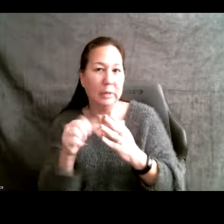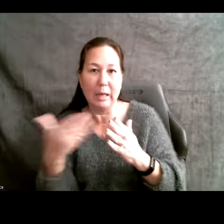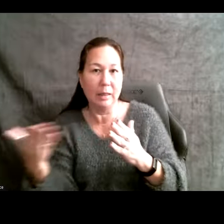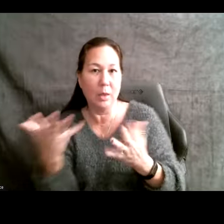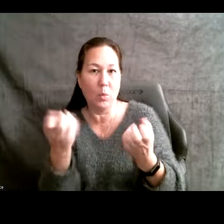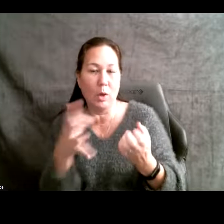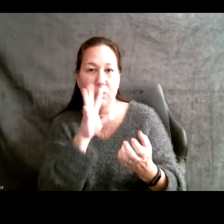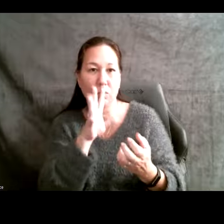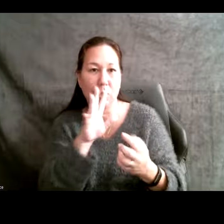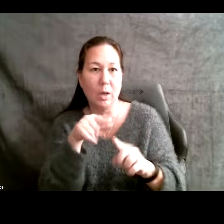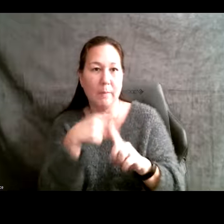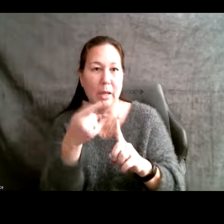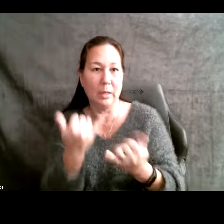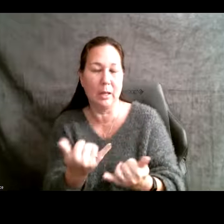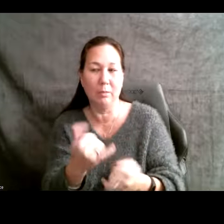Not at this time.